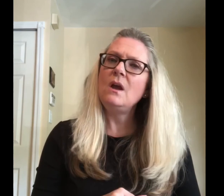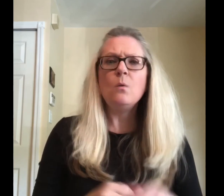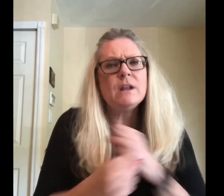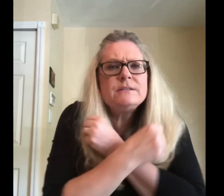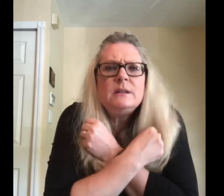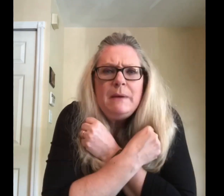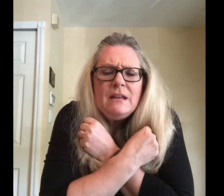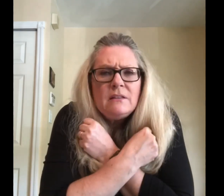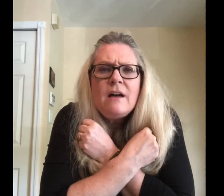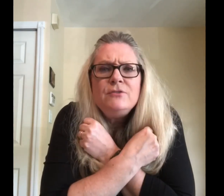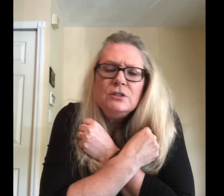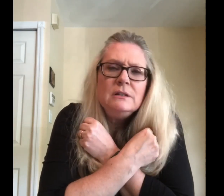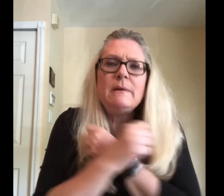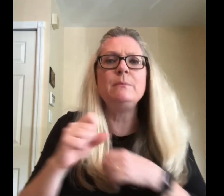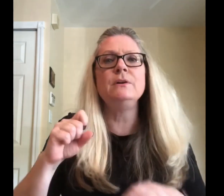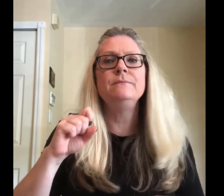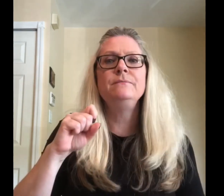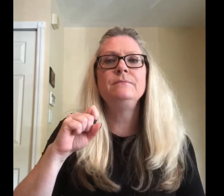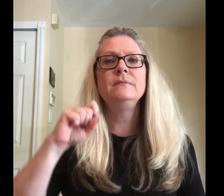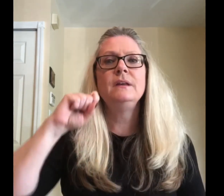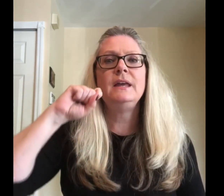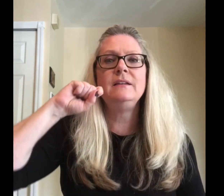else did Pete love? Do you remember? He loved